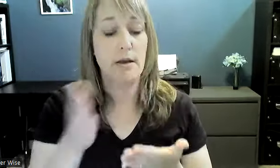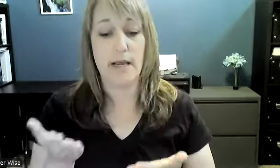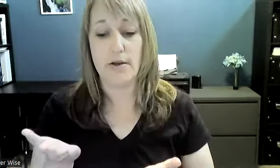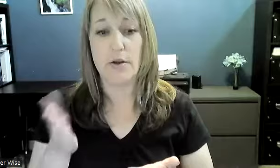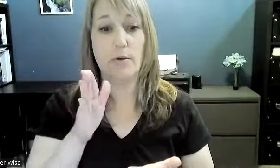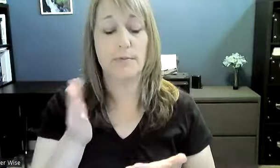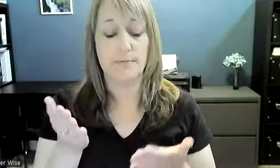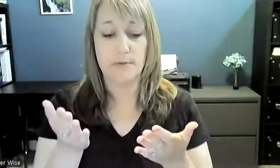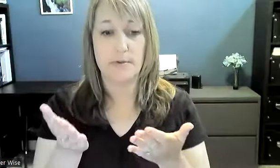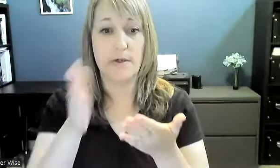and you,